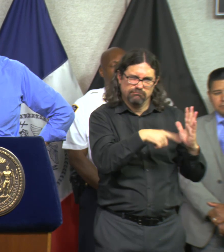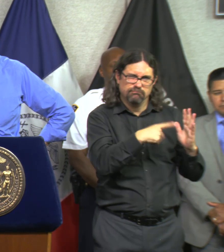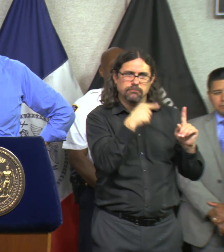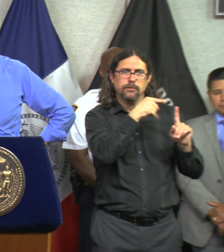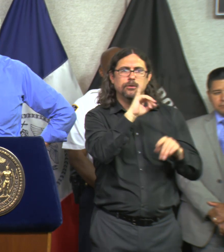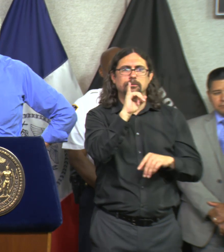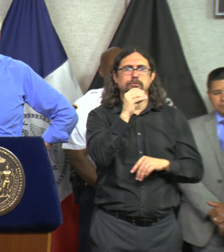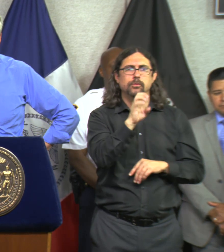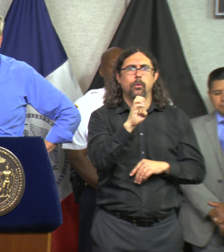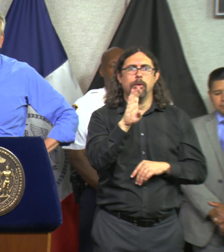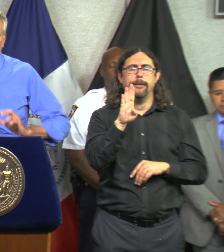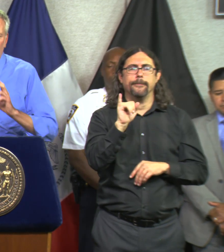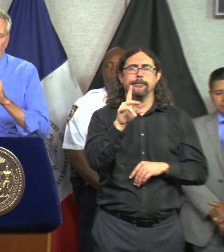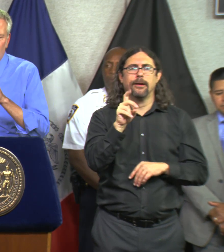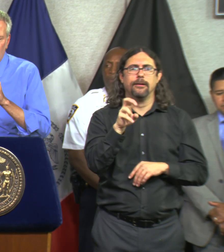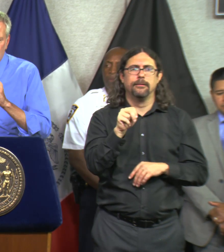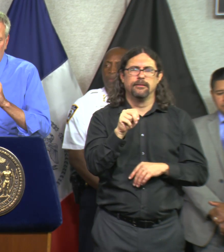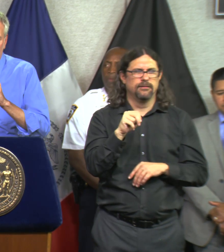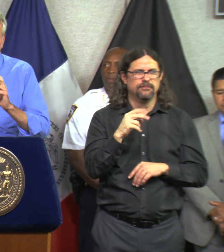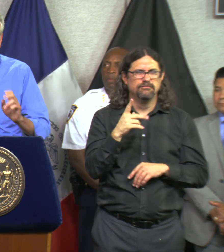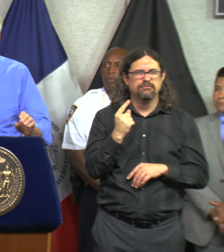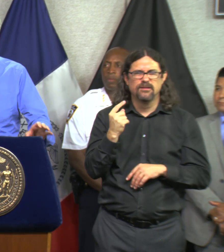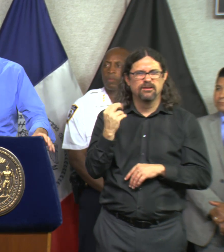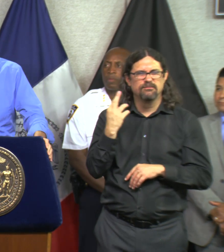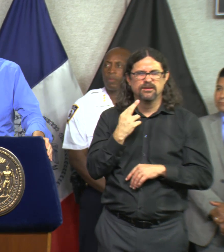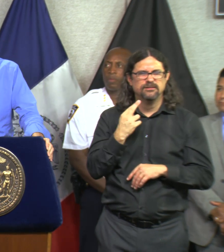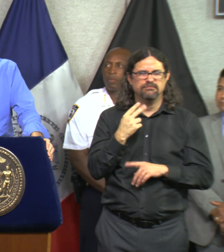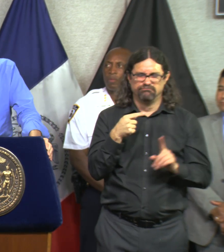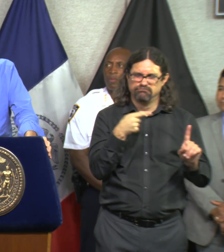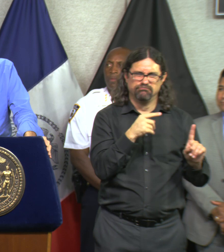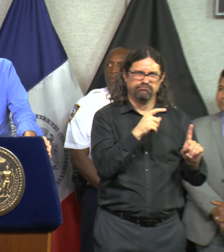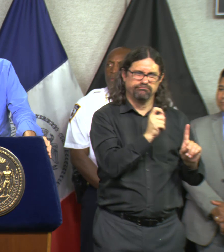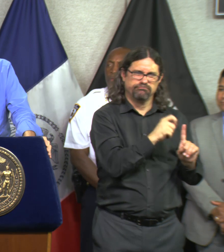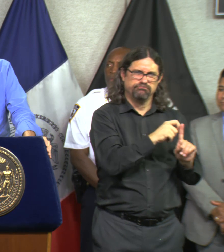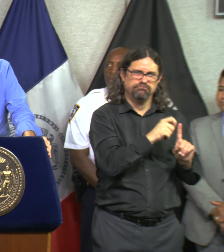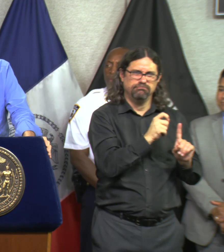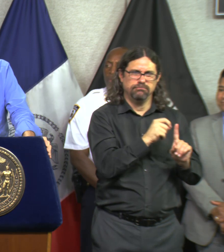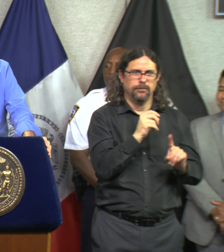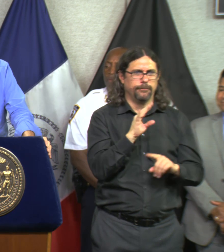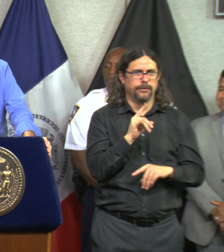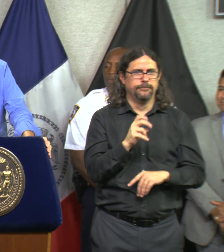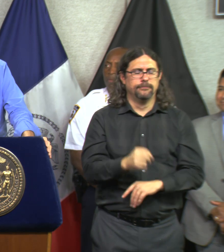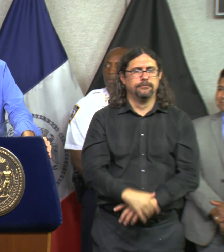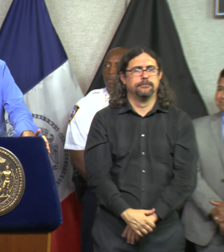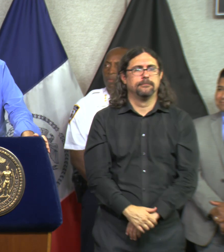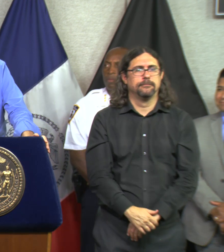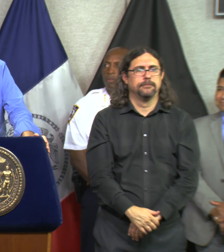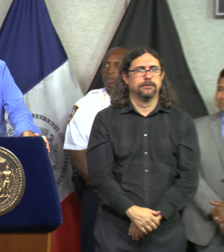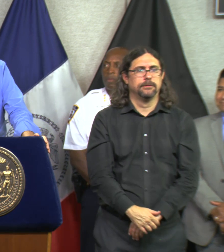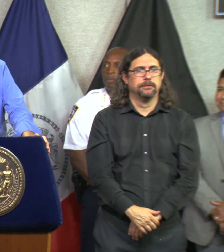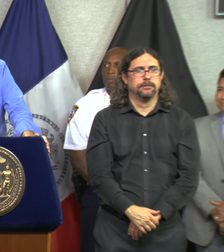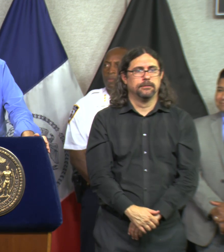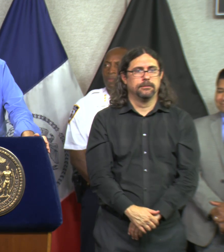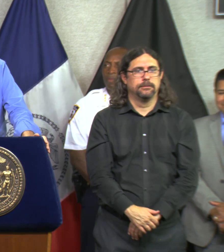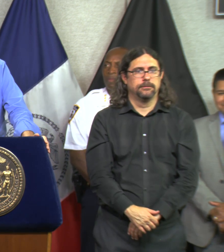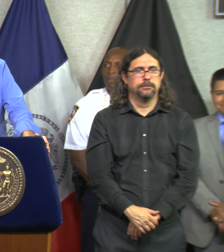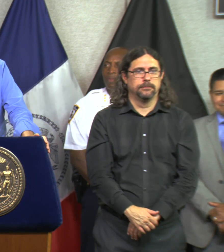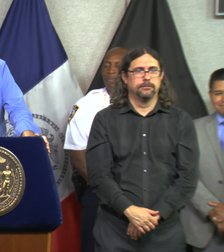stage with him? You weren't the last time. I'm only going to say, first of all, I found the debate drawing show very